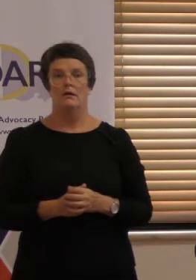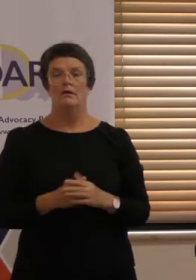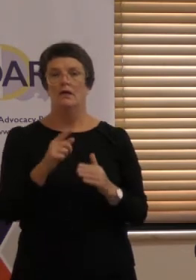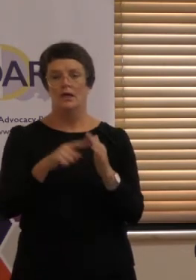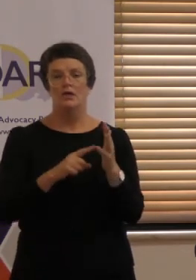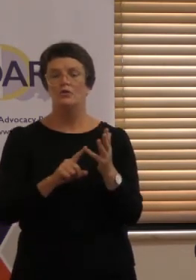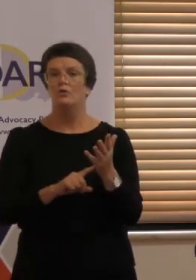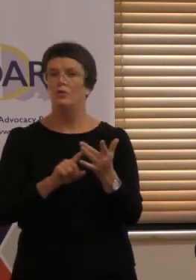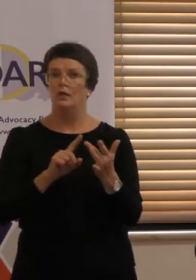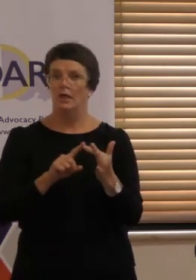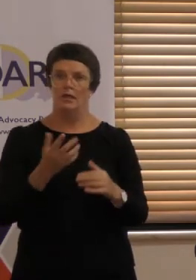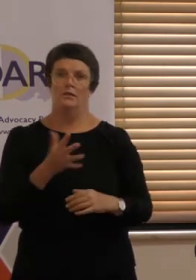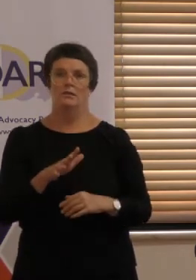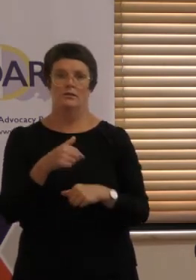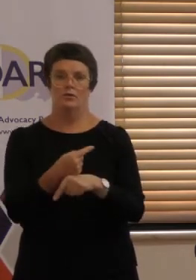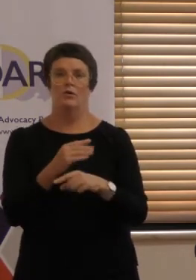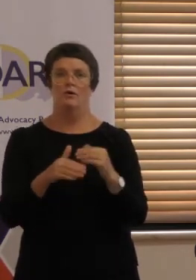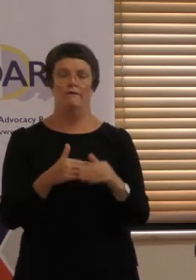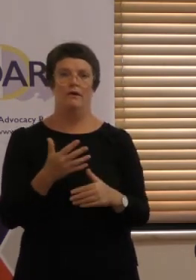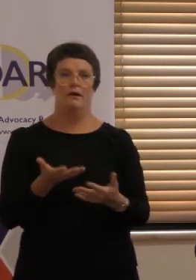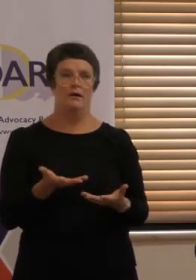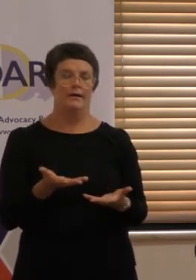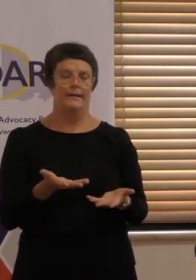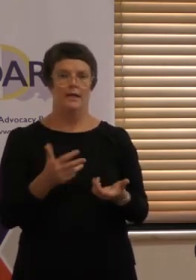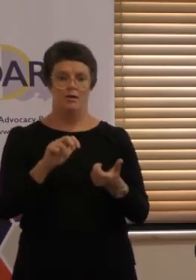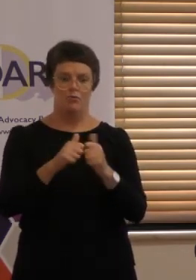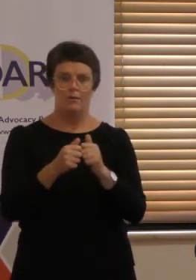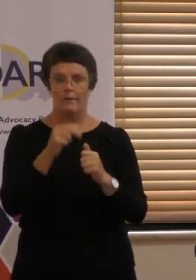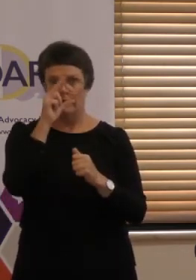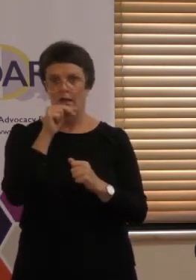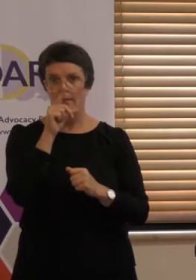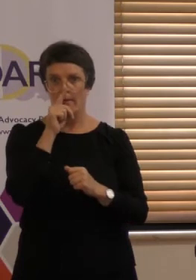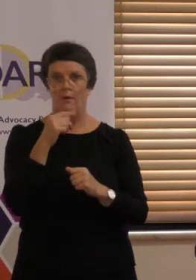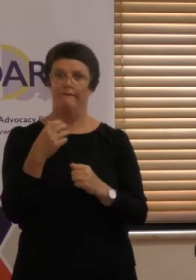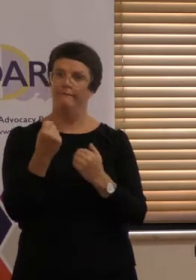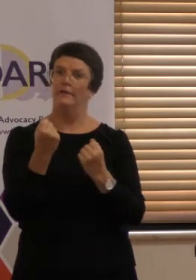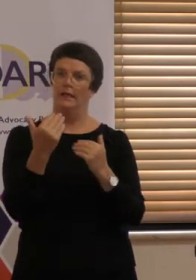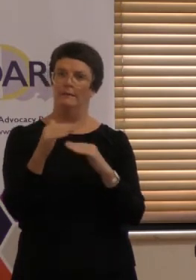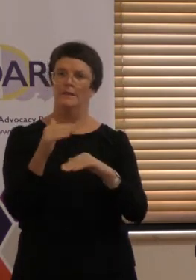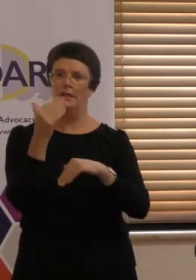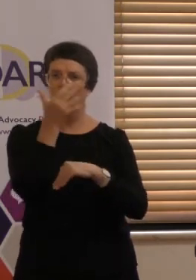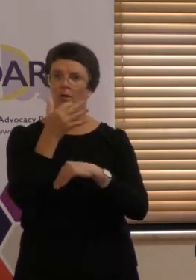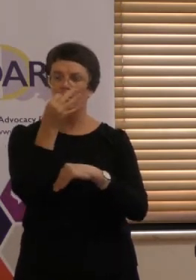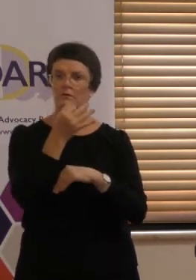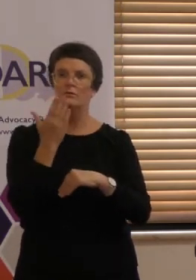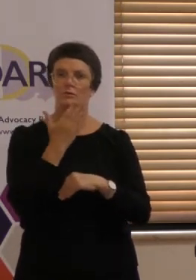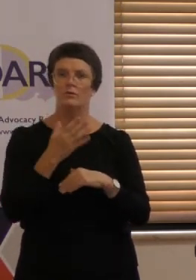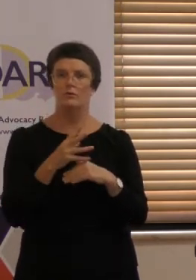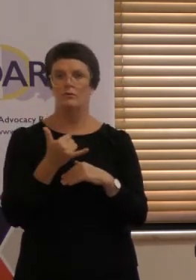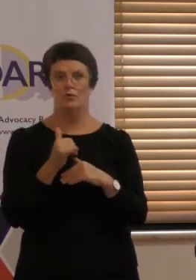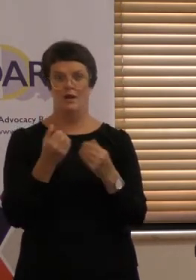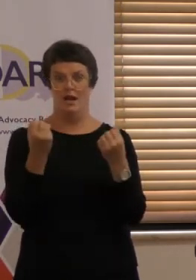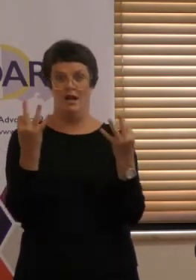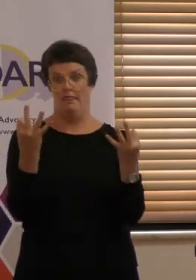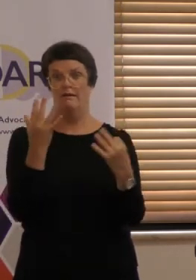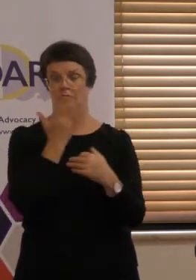said, the problem of young people being having limited hours at school or having no schooling